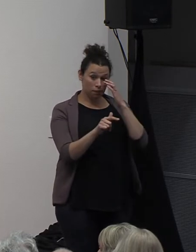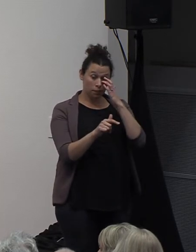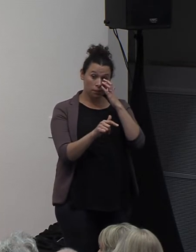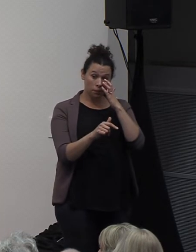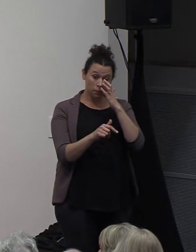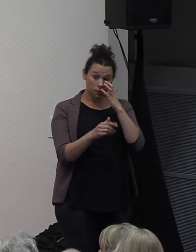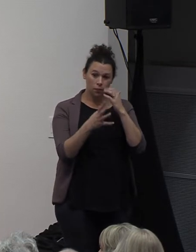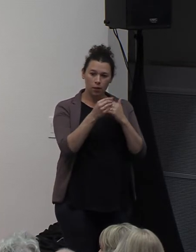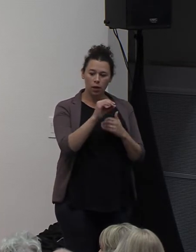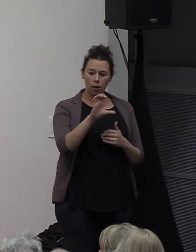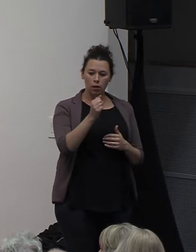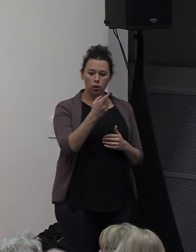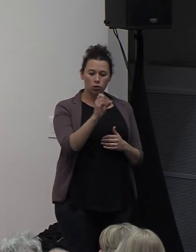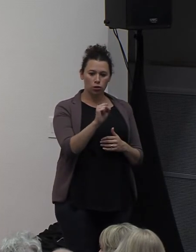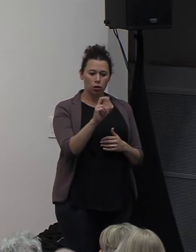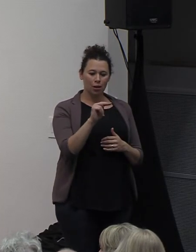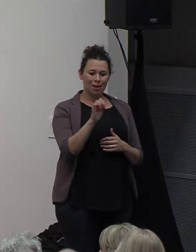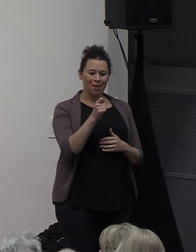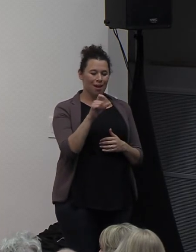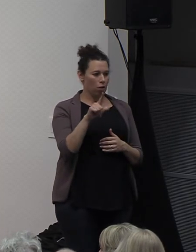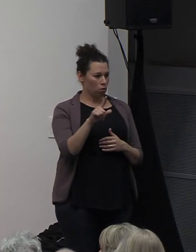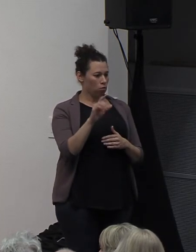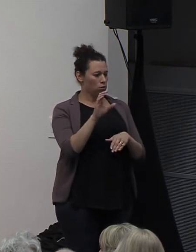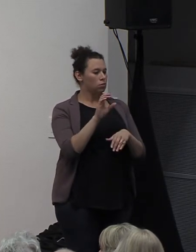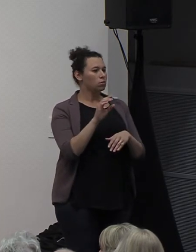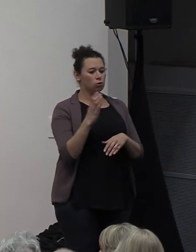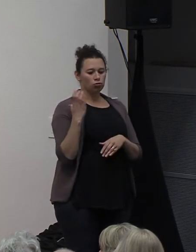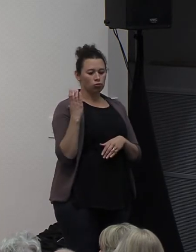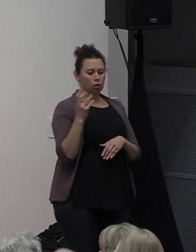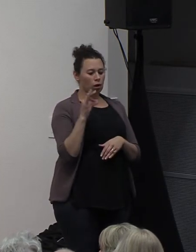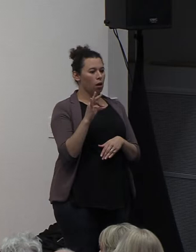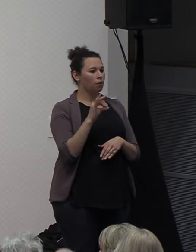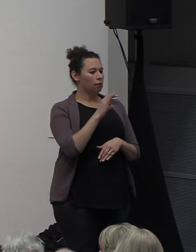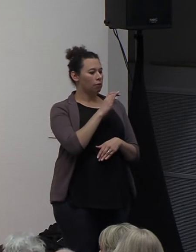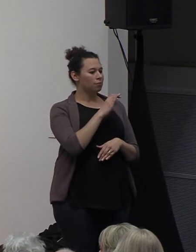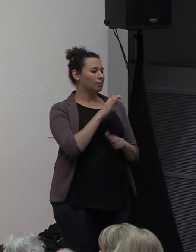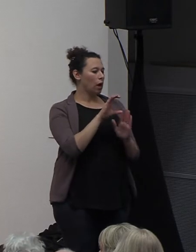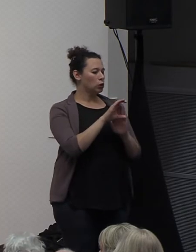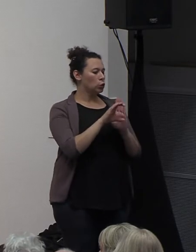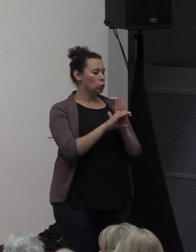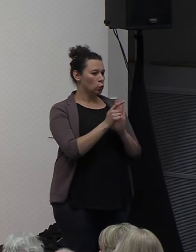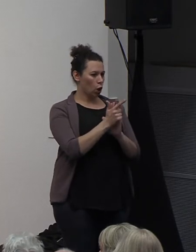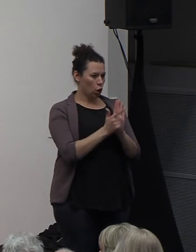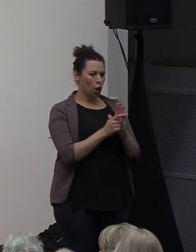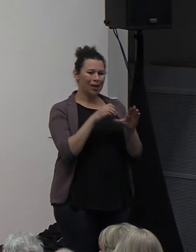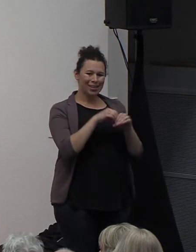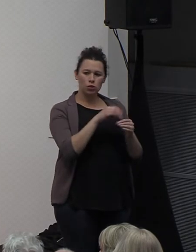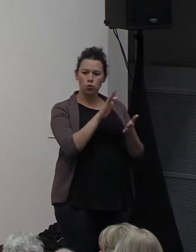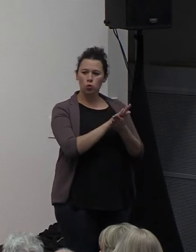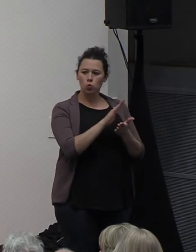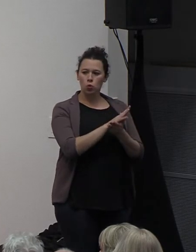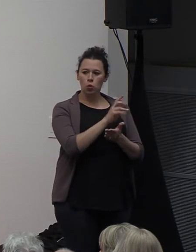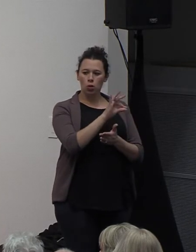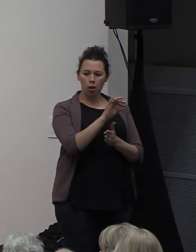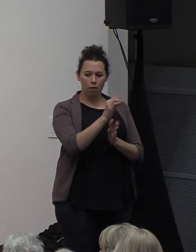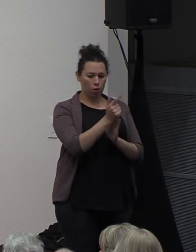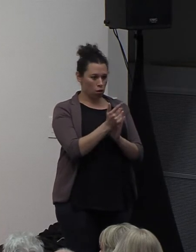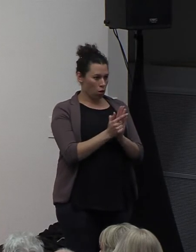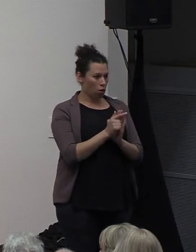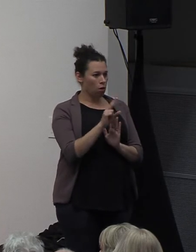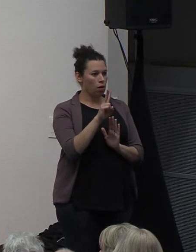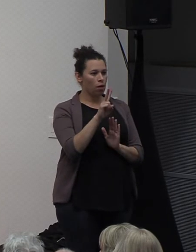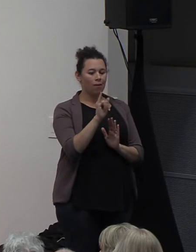the Charles Nagel Chair of Constitutional Law and Political Science at the School of Law, Vice Dean of the School of